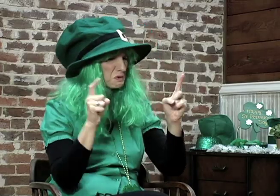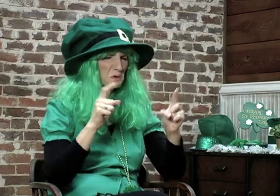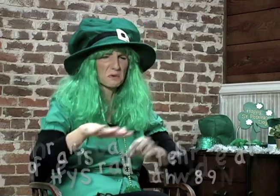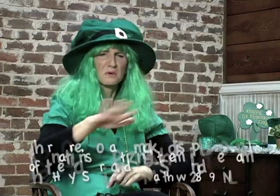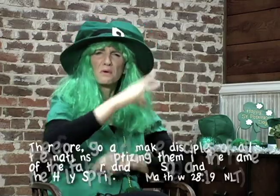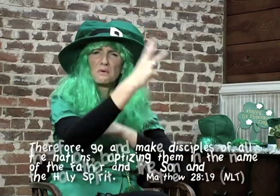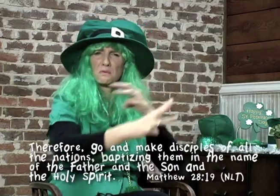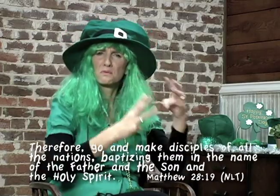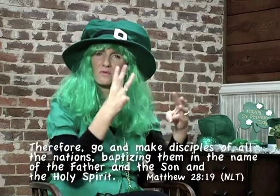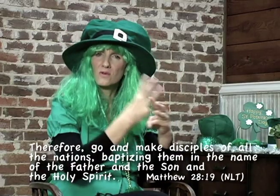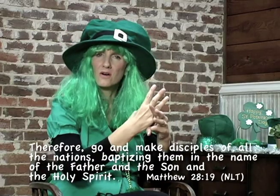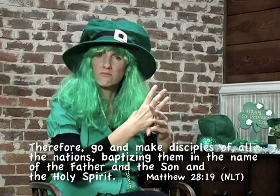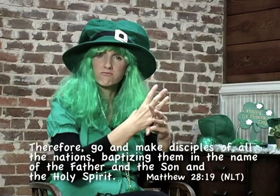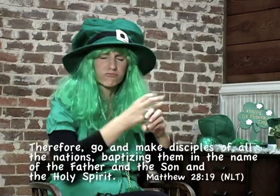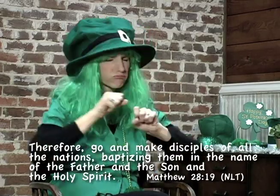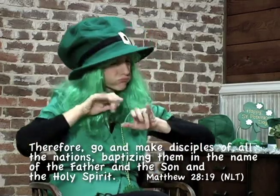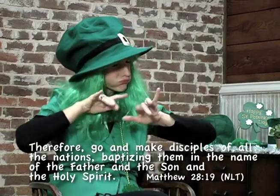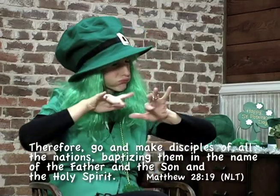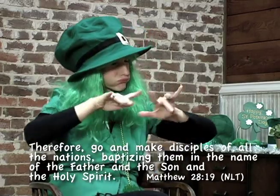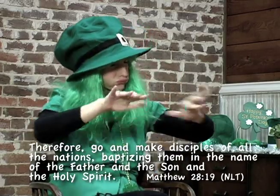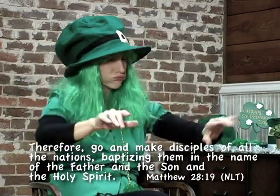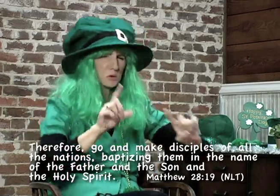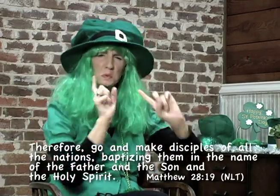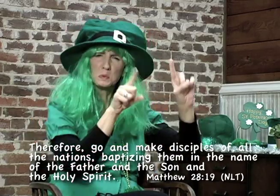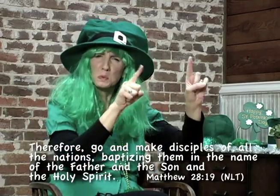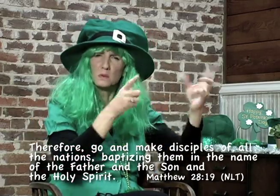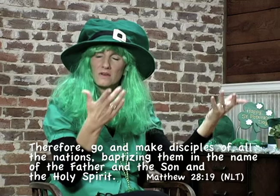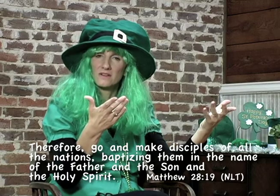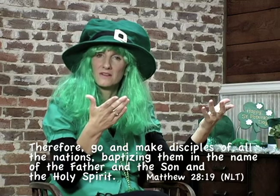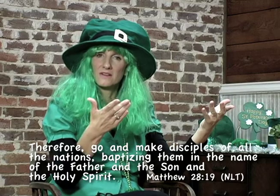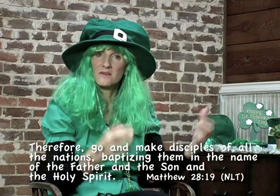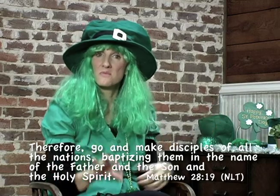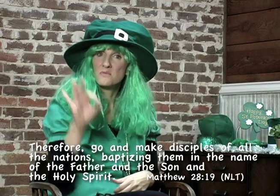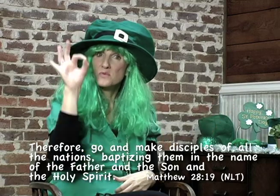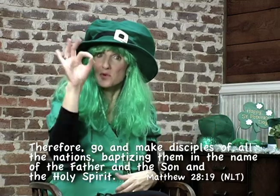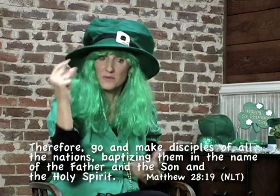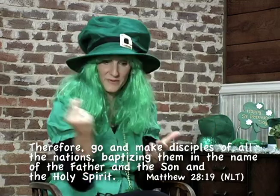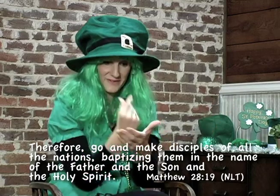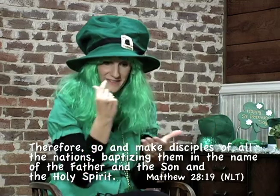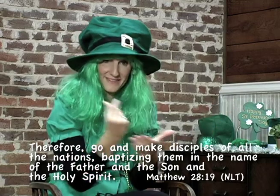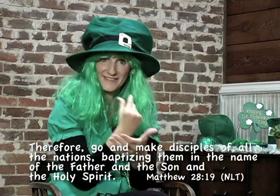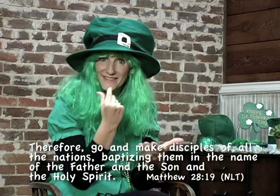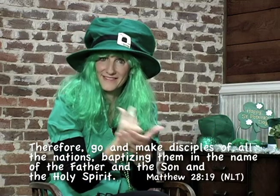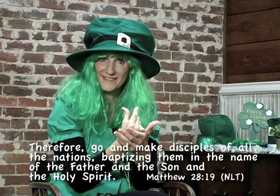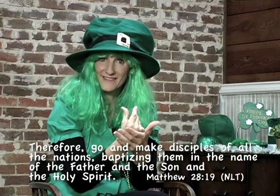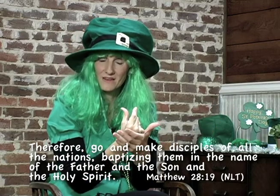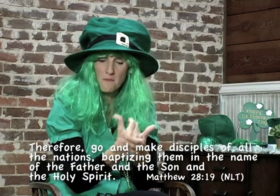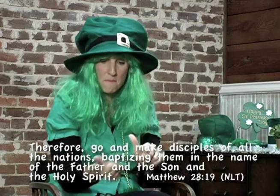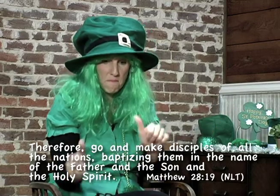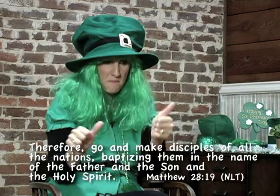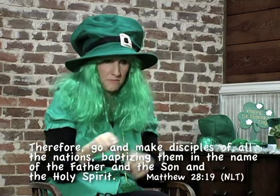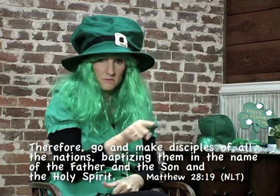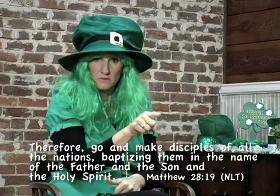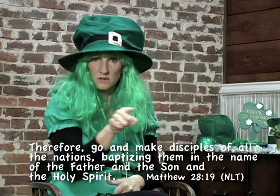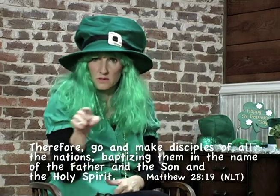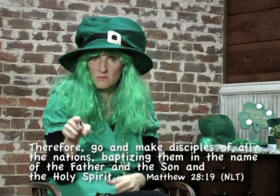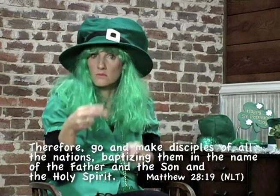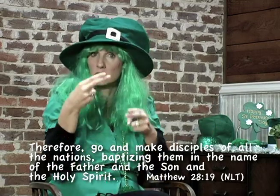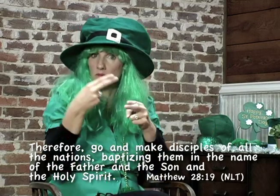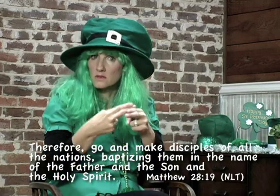go into all the world, go forth and preach the gospel, the good news, baptizing